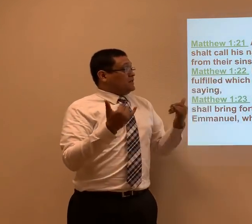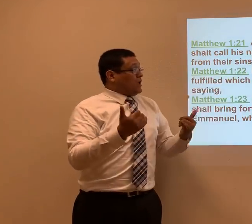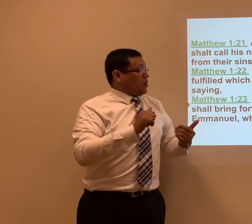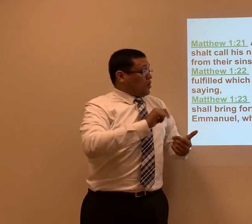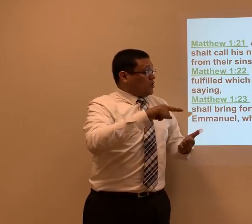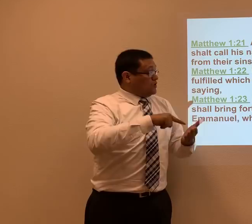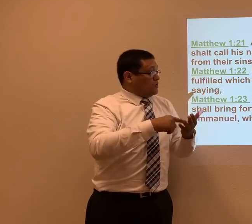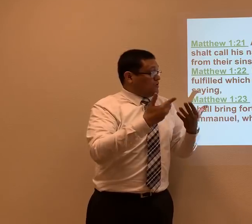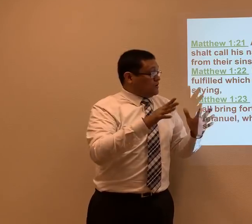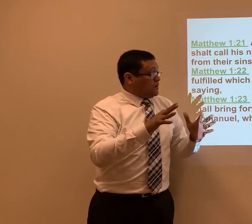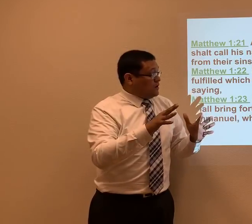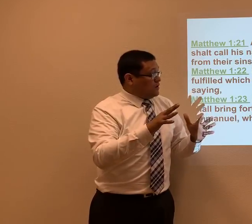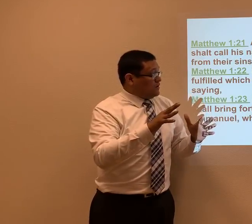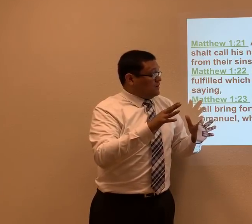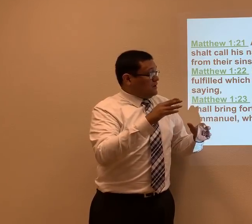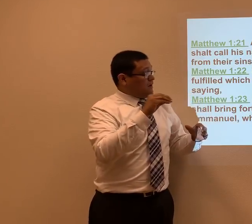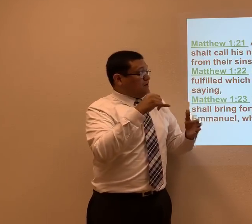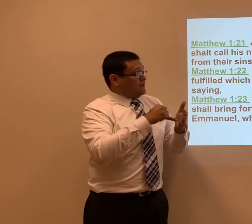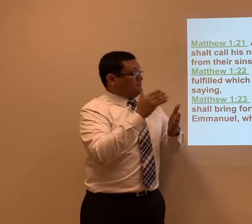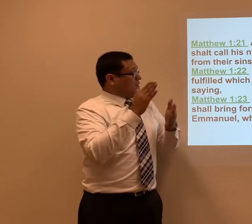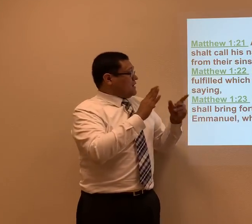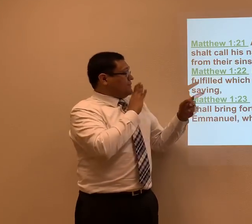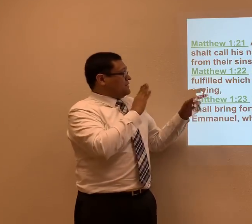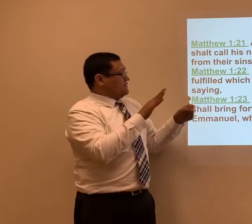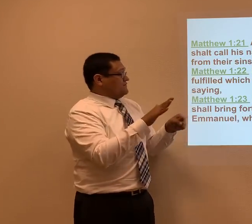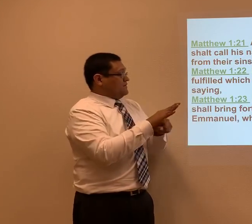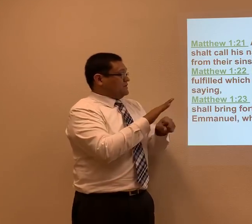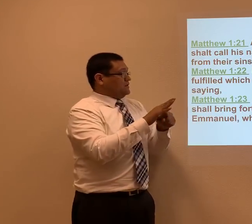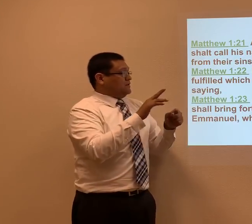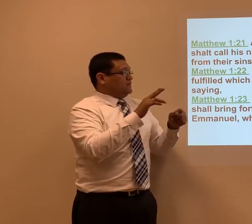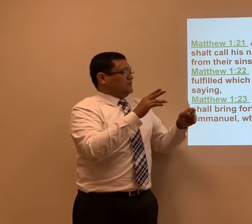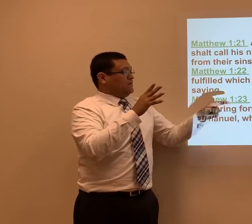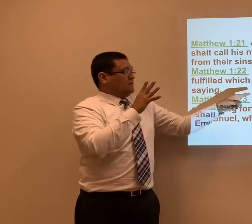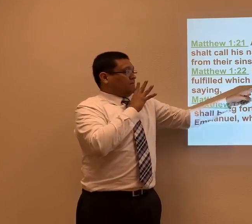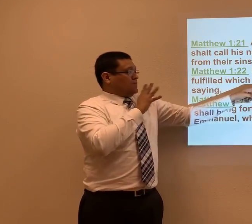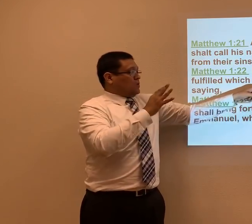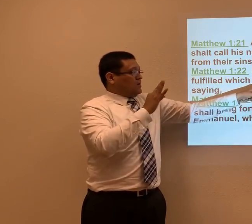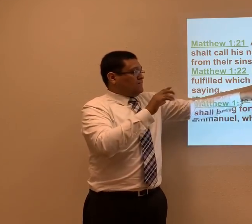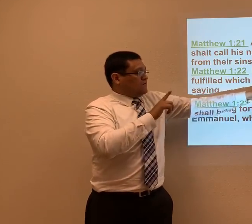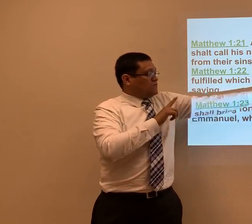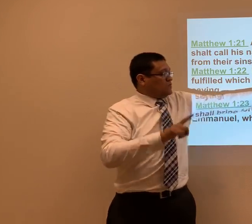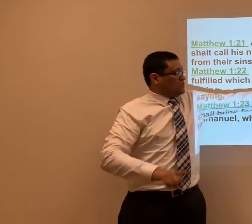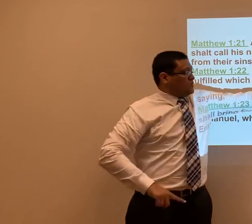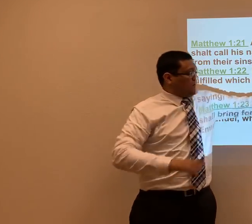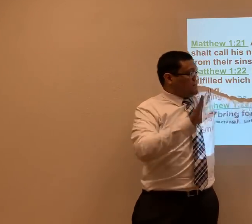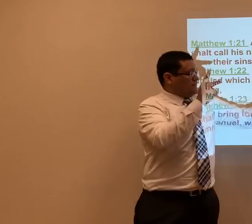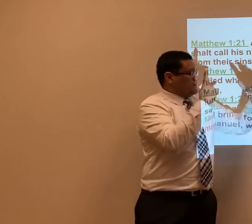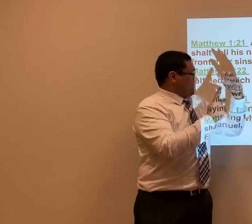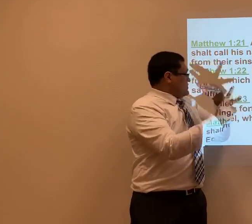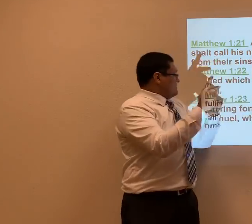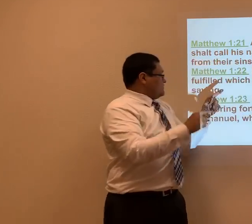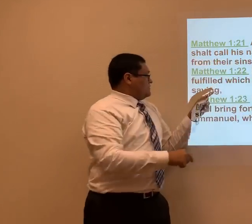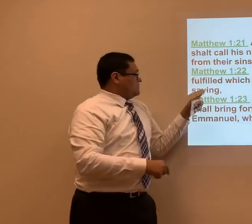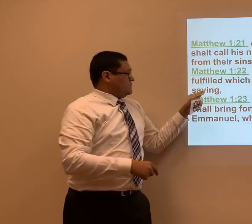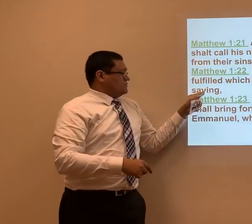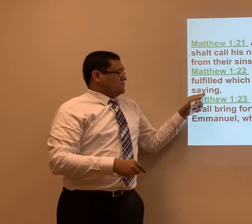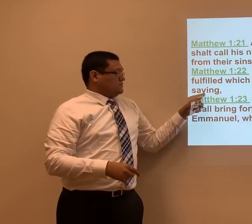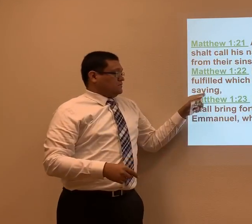his people. And verse 22 says, now all of this was done that it might be fulfilled which was spoken of the